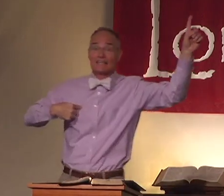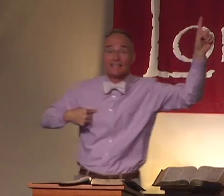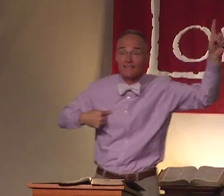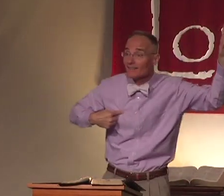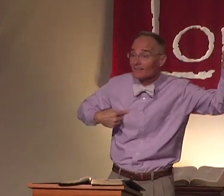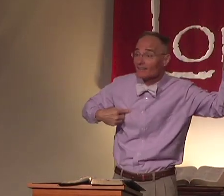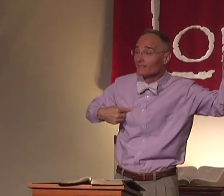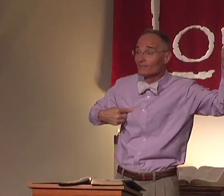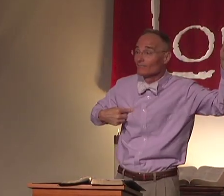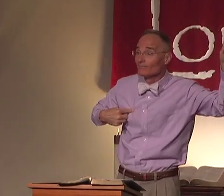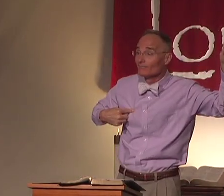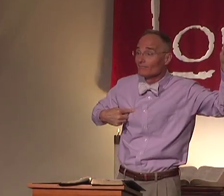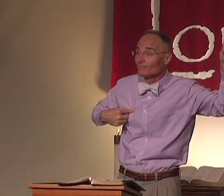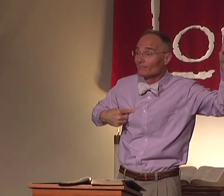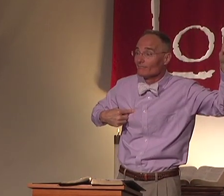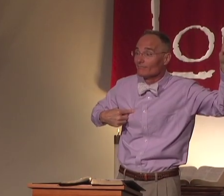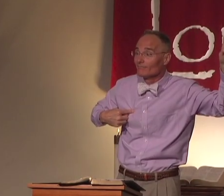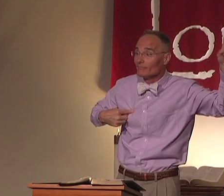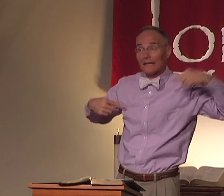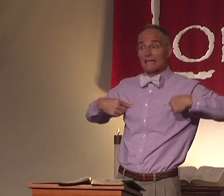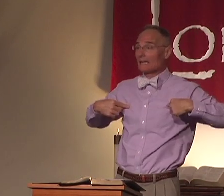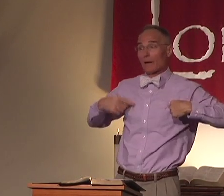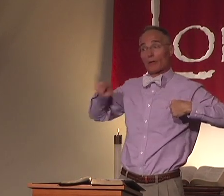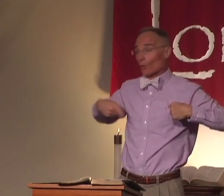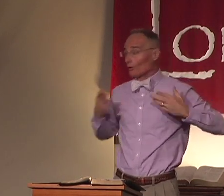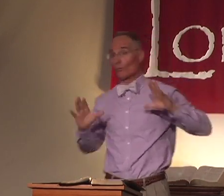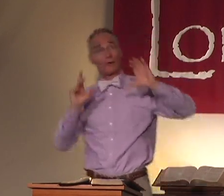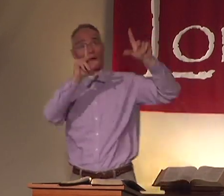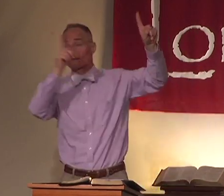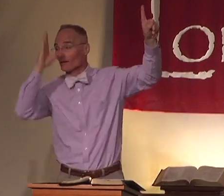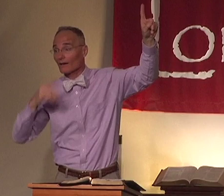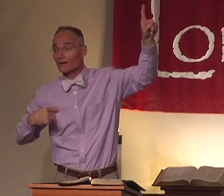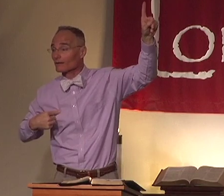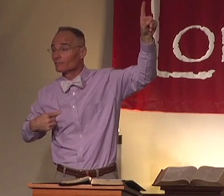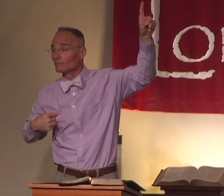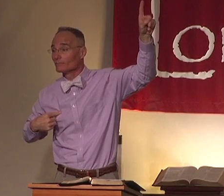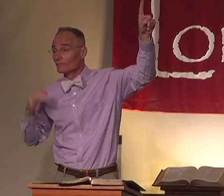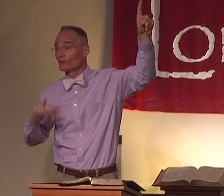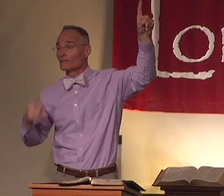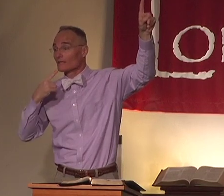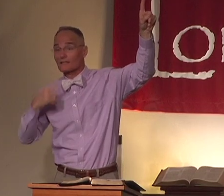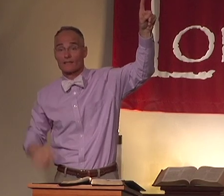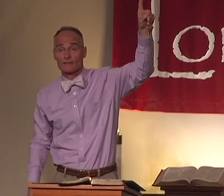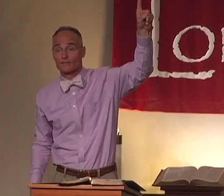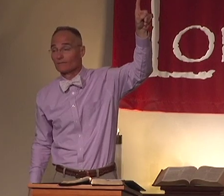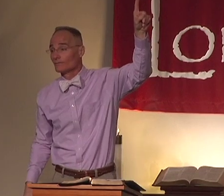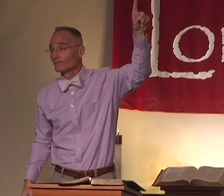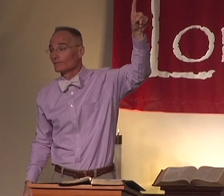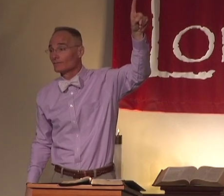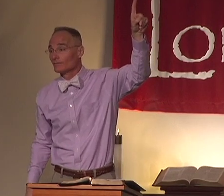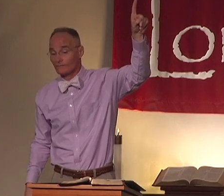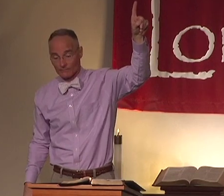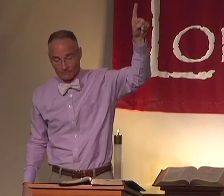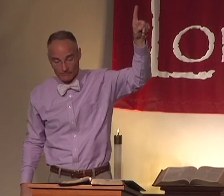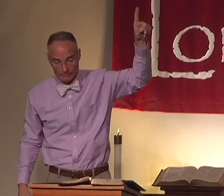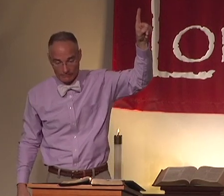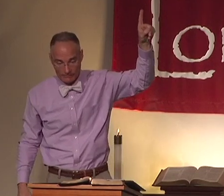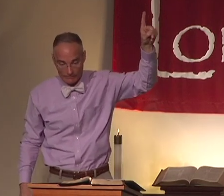And the only way to him is through me. Me, I am the only way to get back to God. Jesus said that.